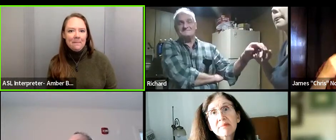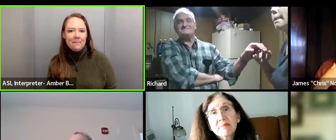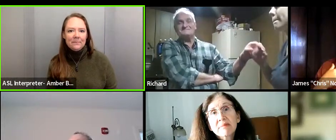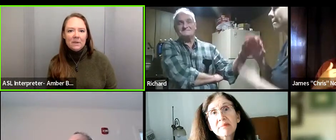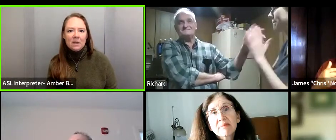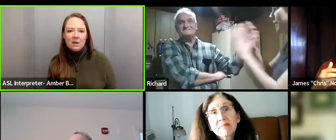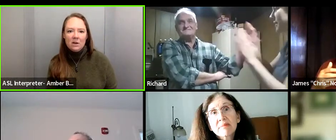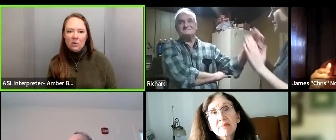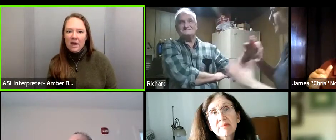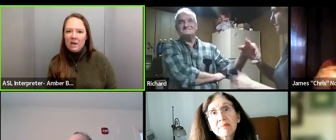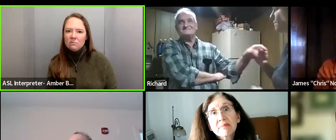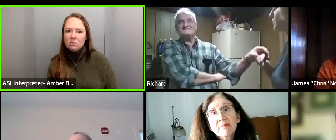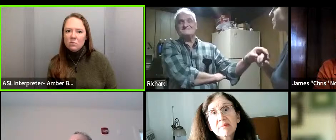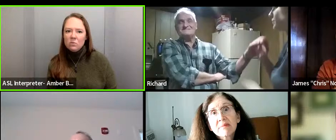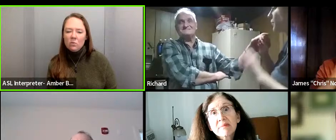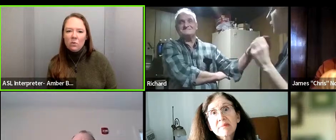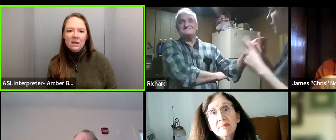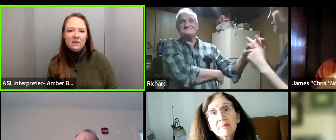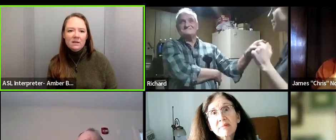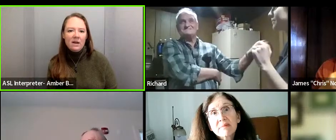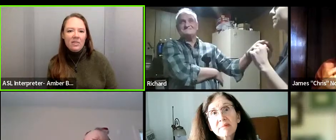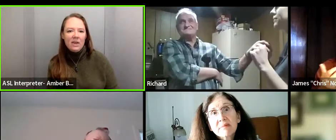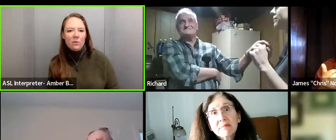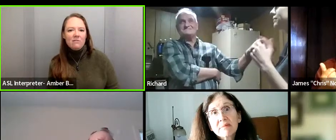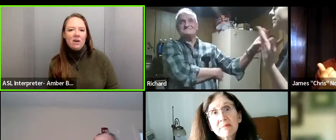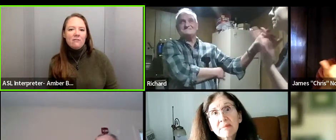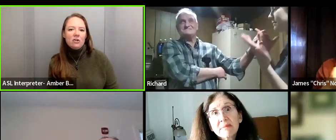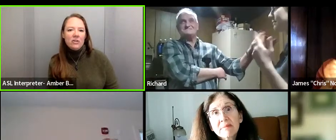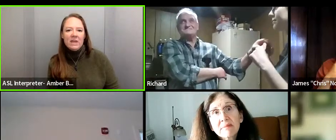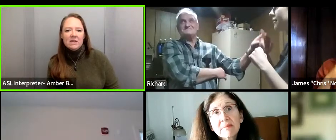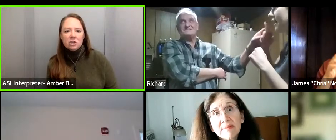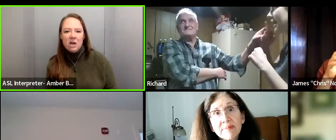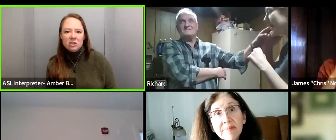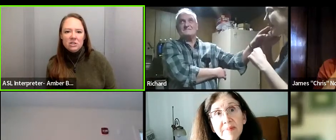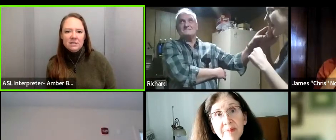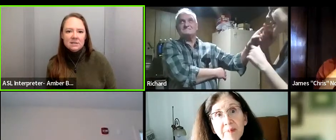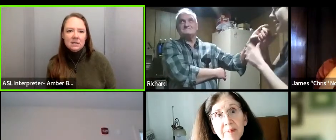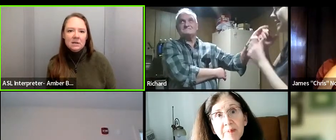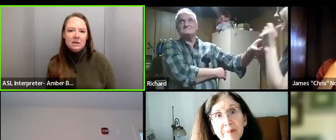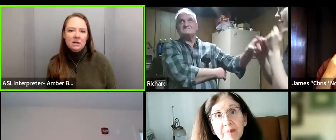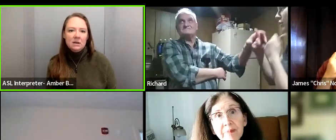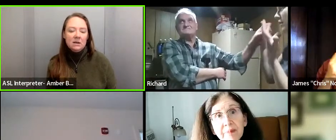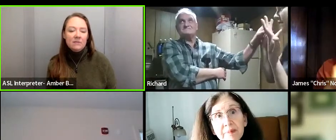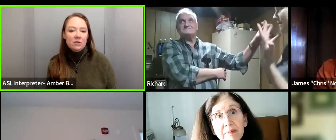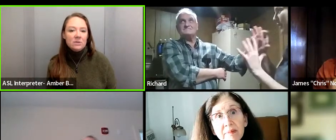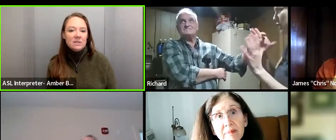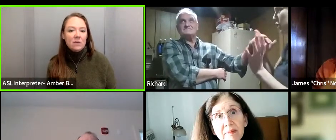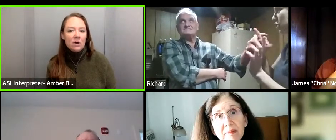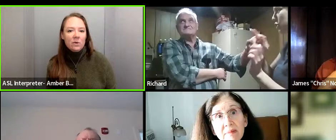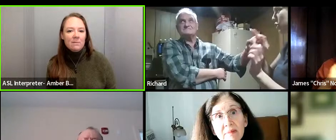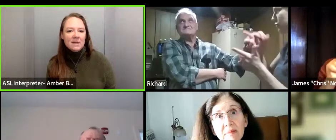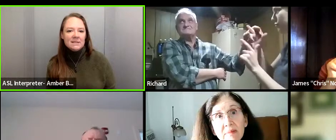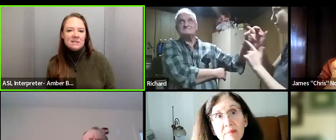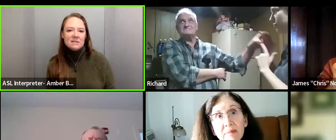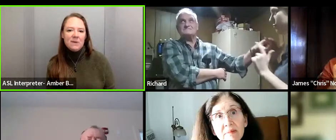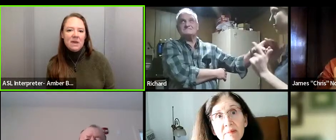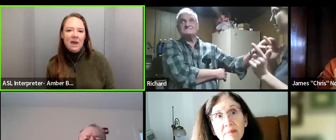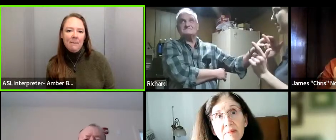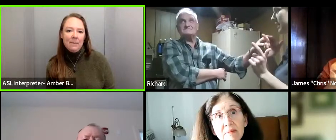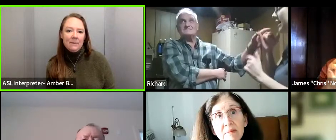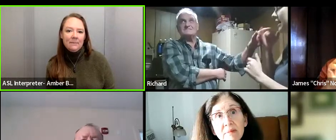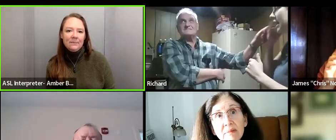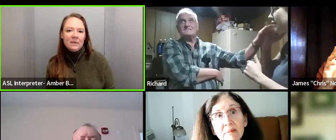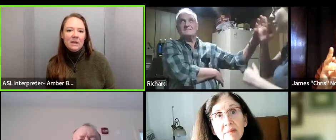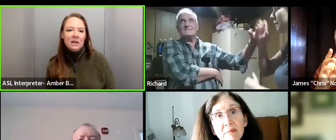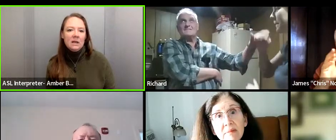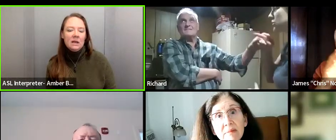Awesome. Okay. Well, I think we've covered all the introductions. If there was anyone we missed, speak